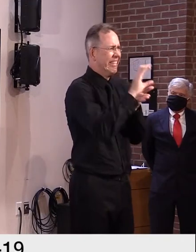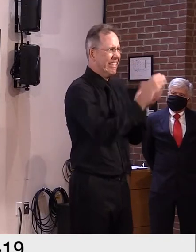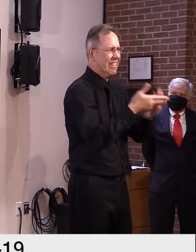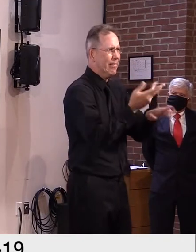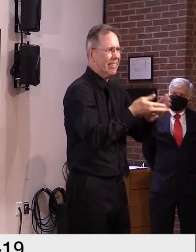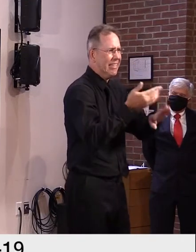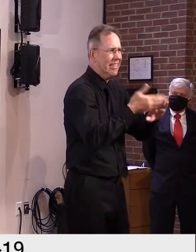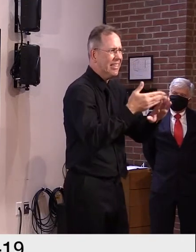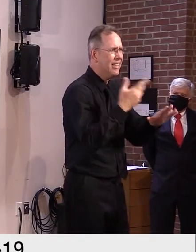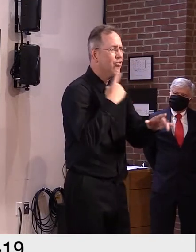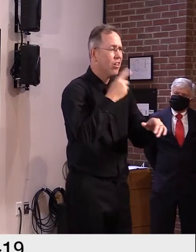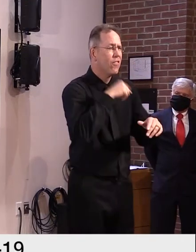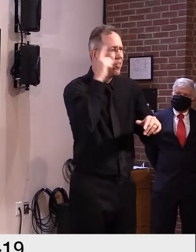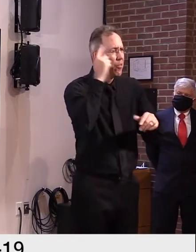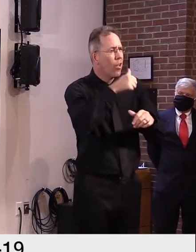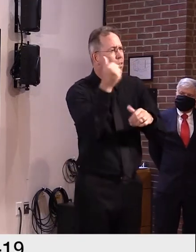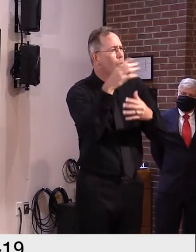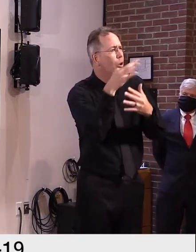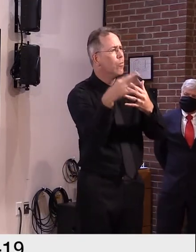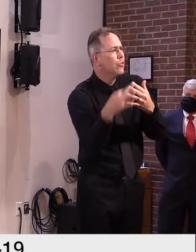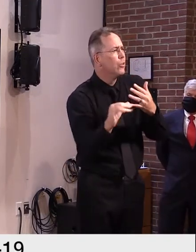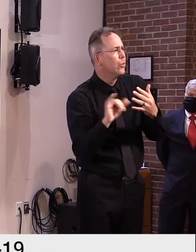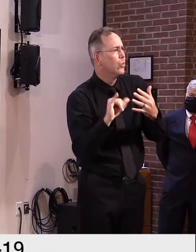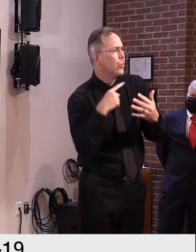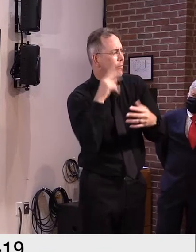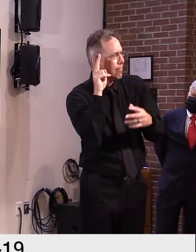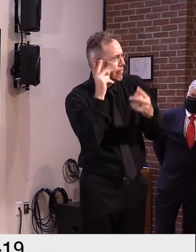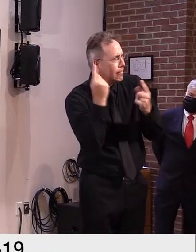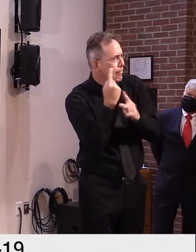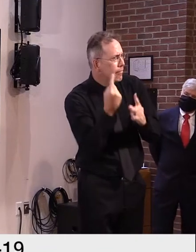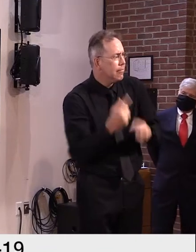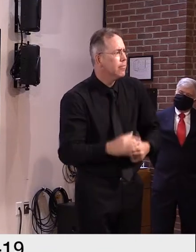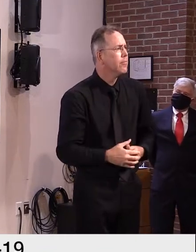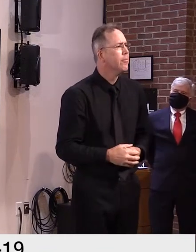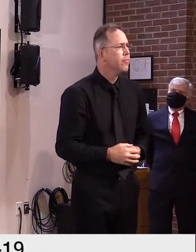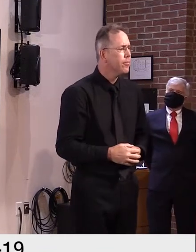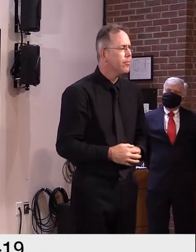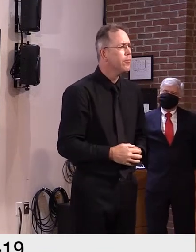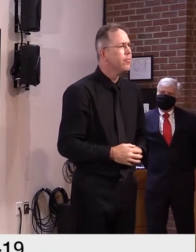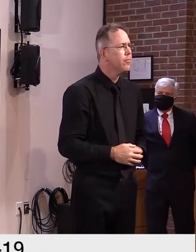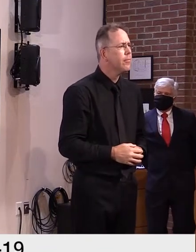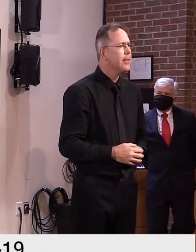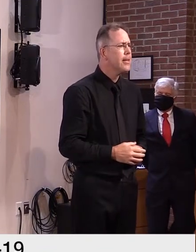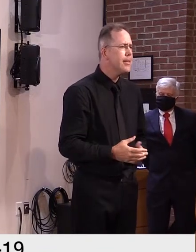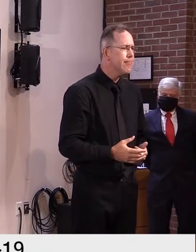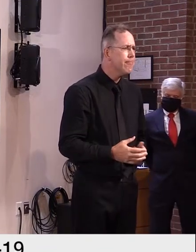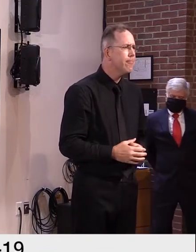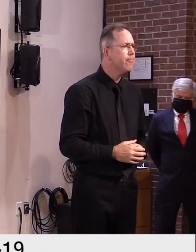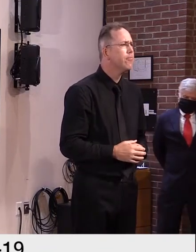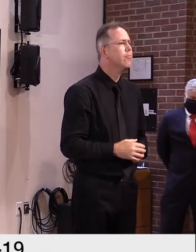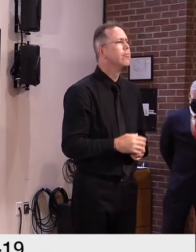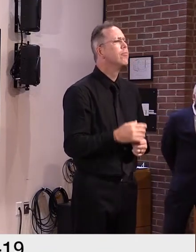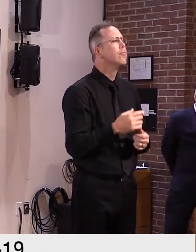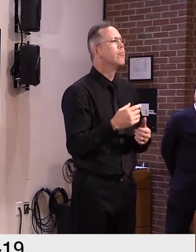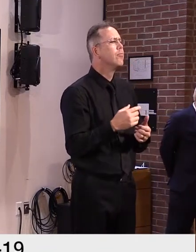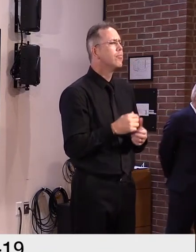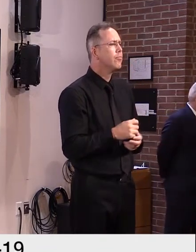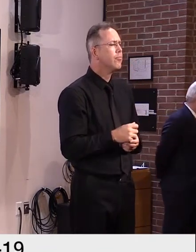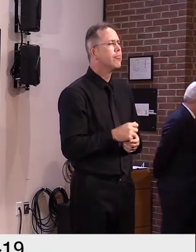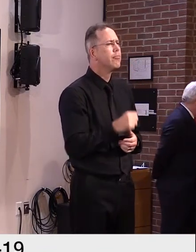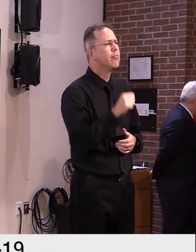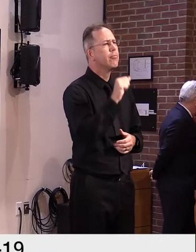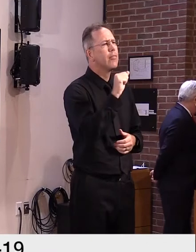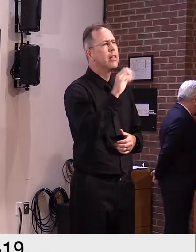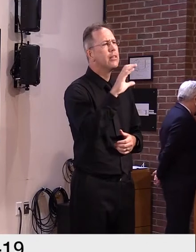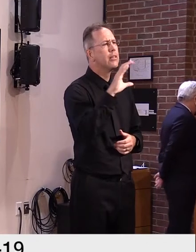So I would say talk with, engage with those at ACCD and at